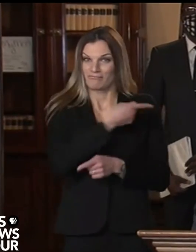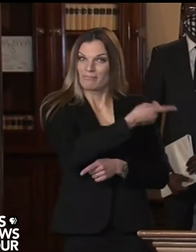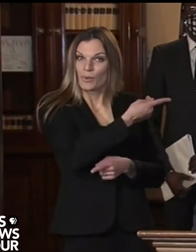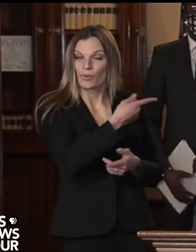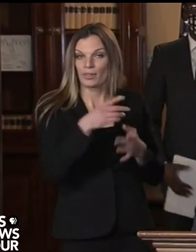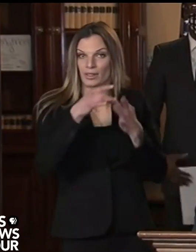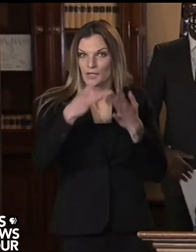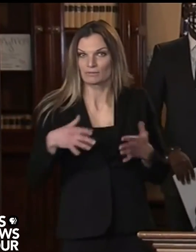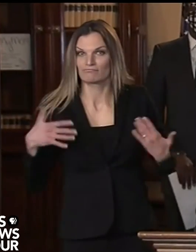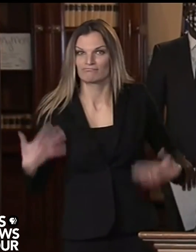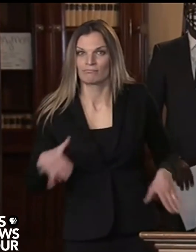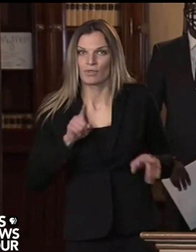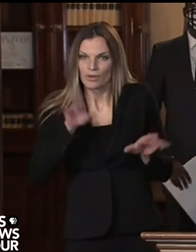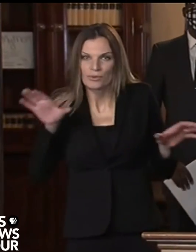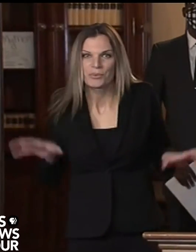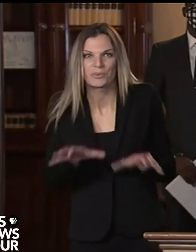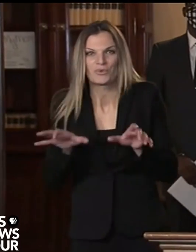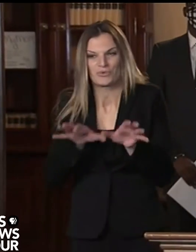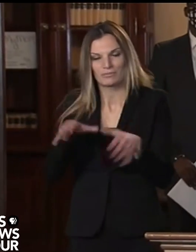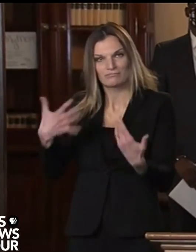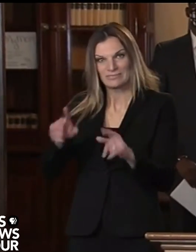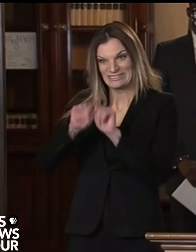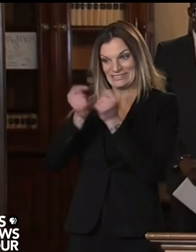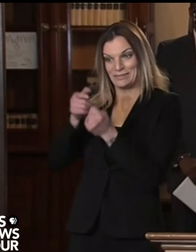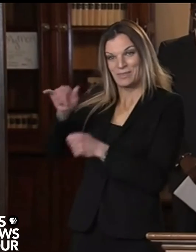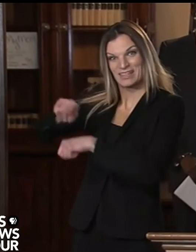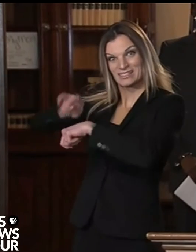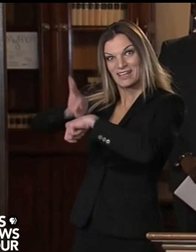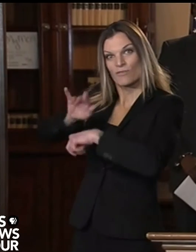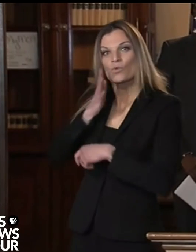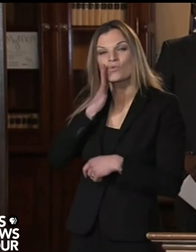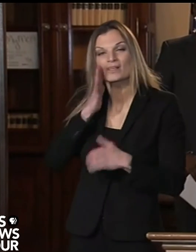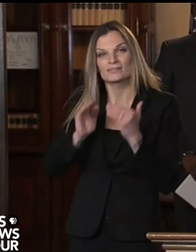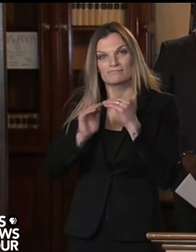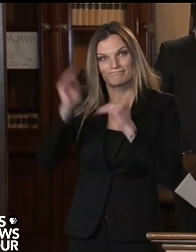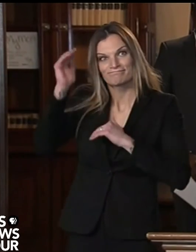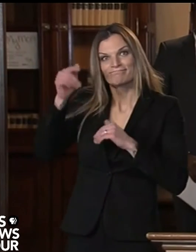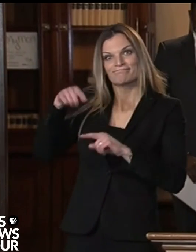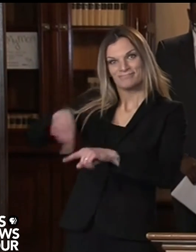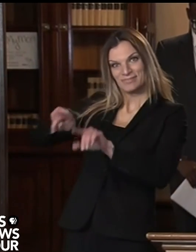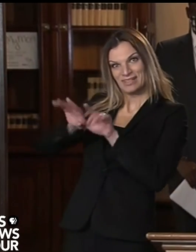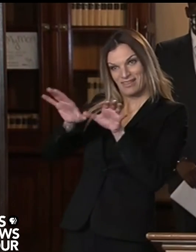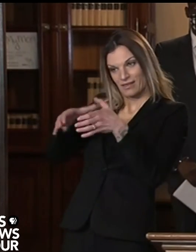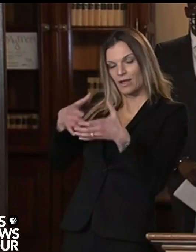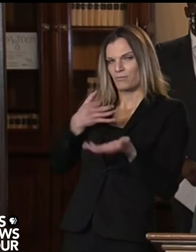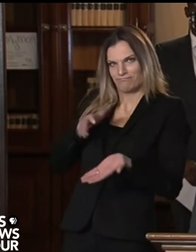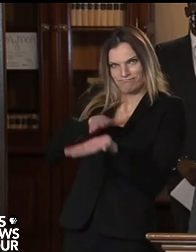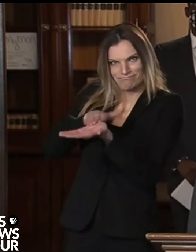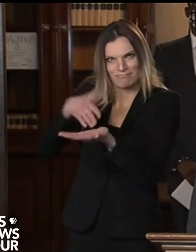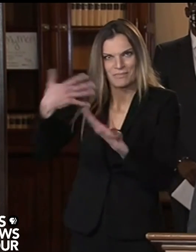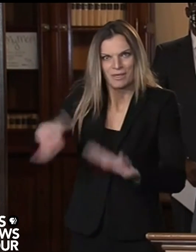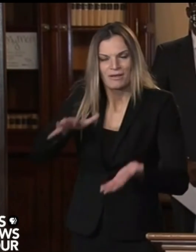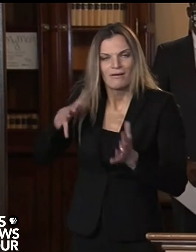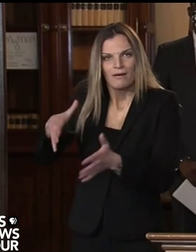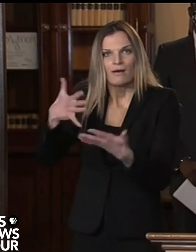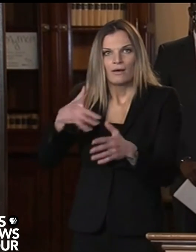the Governor and the work of the Racial Disparities Task Force to address the disparities that we've seen with